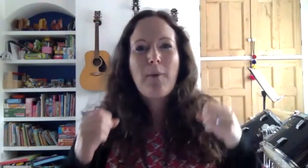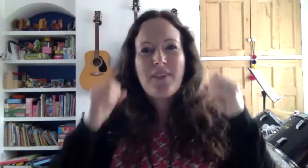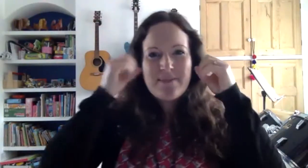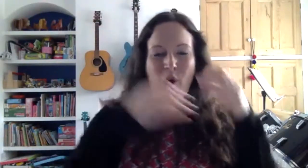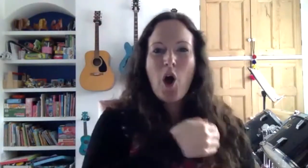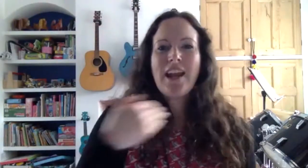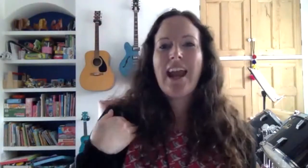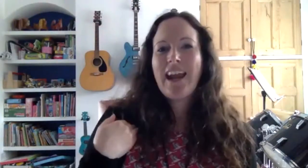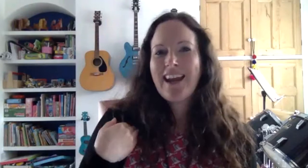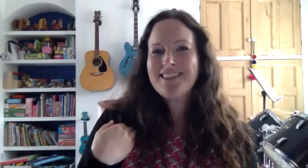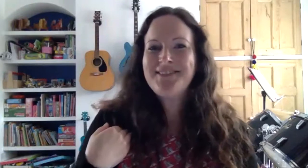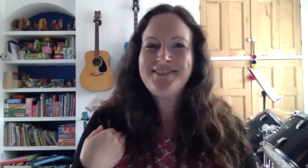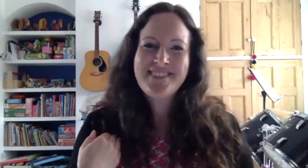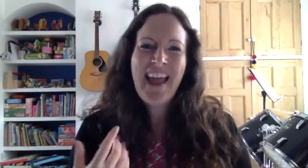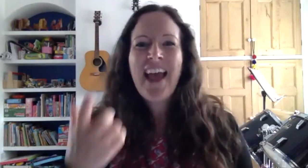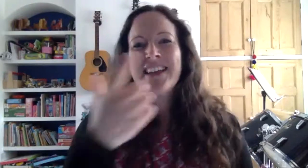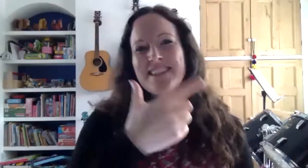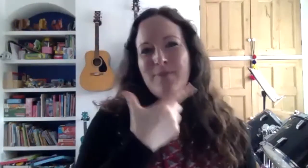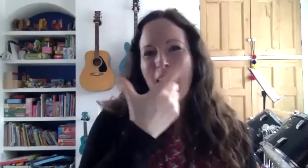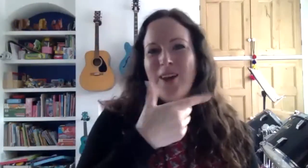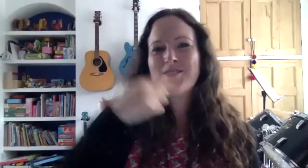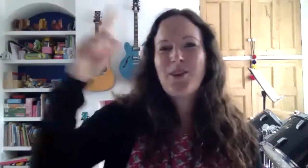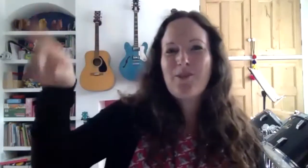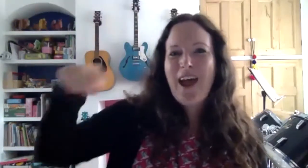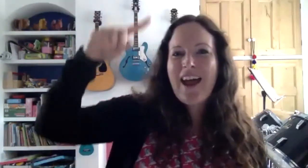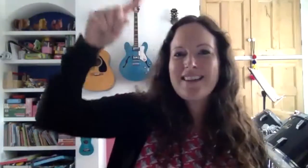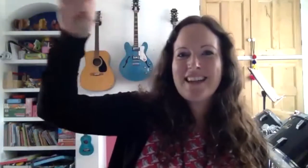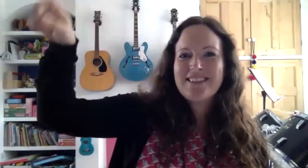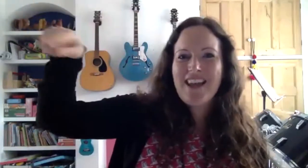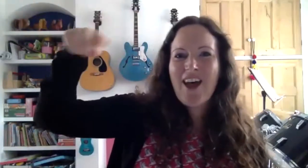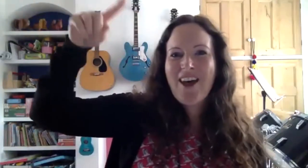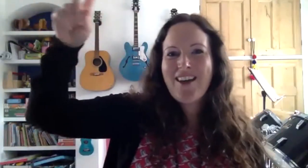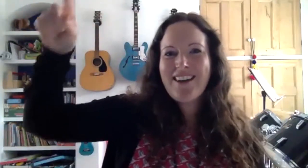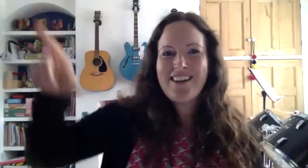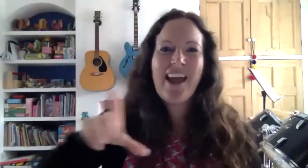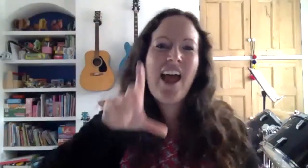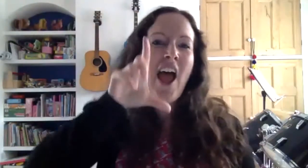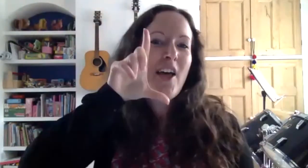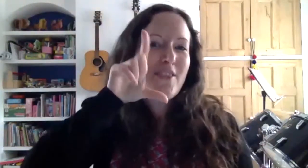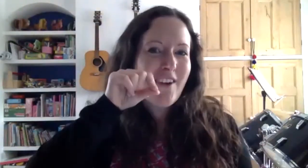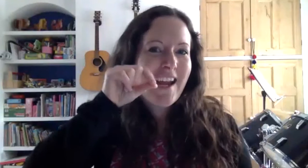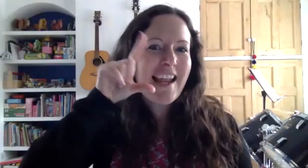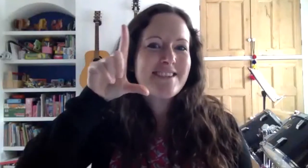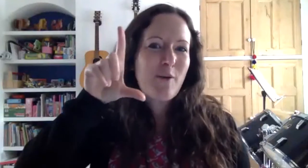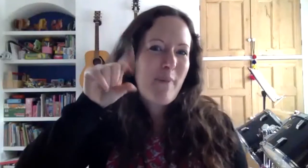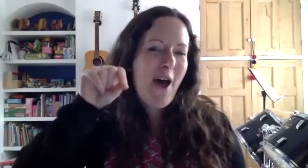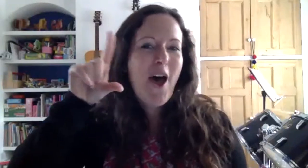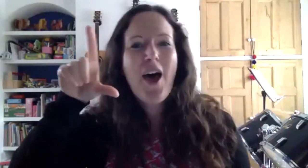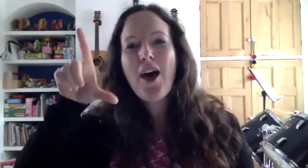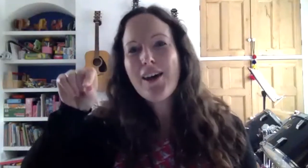woke up this morning, smiled to the rising sun. Three